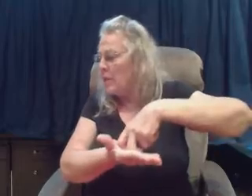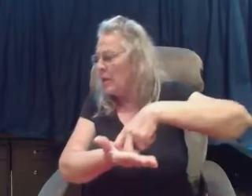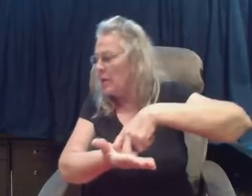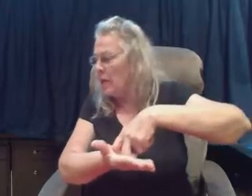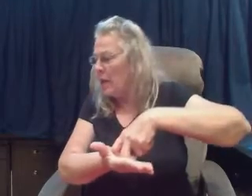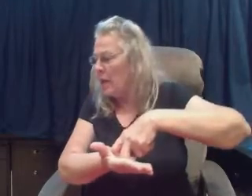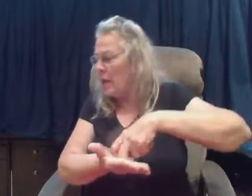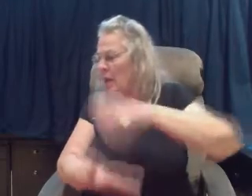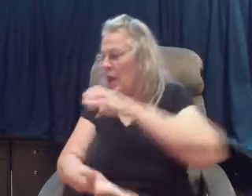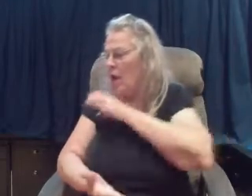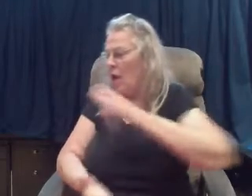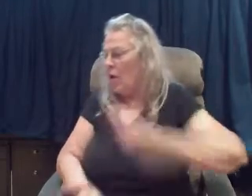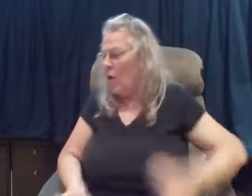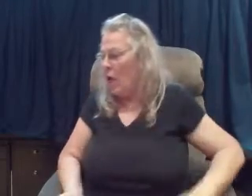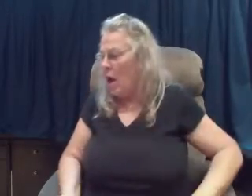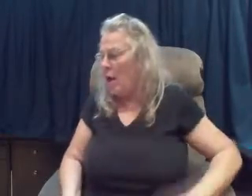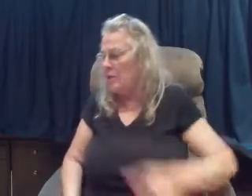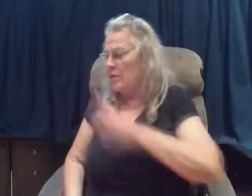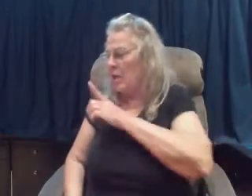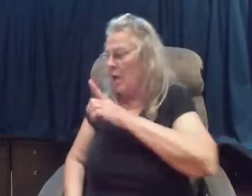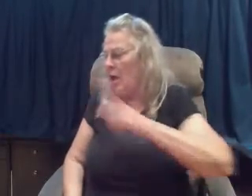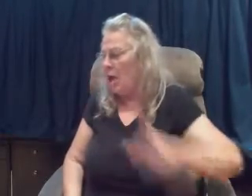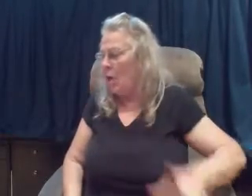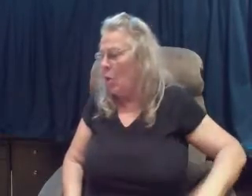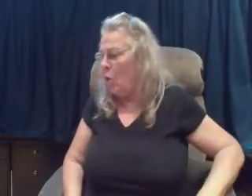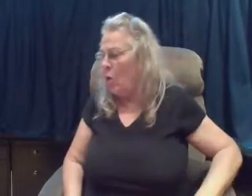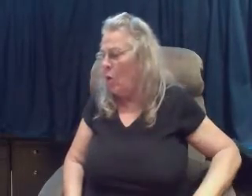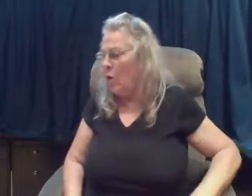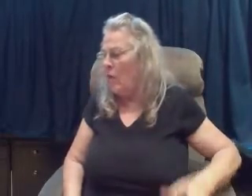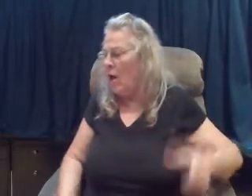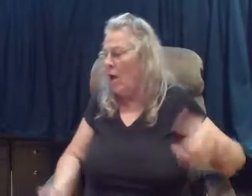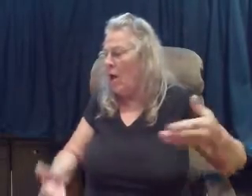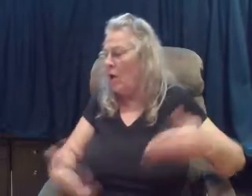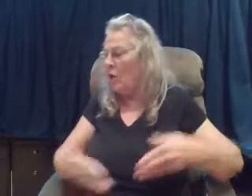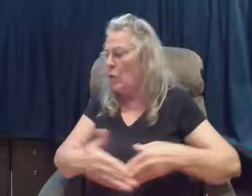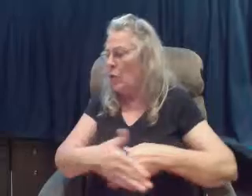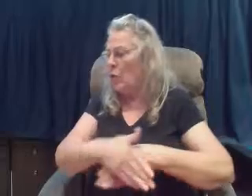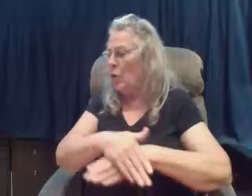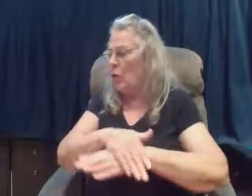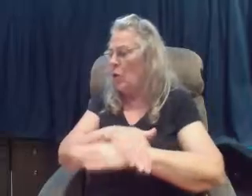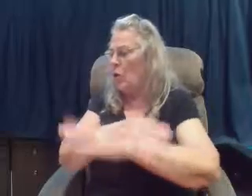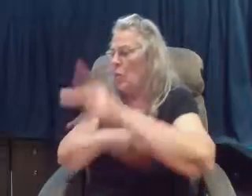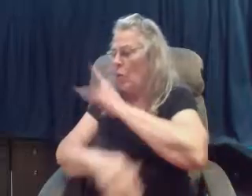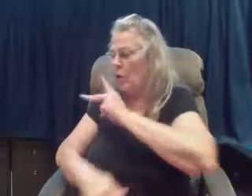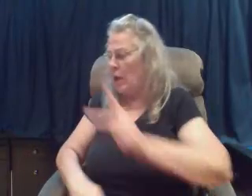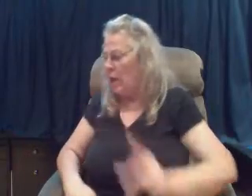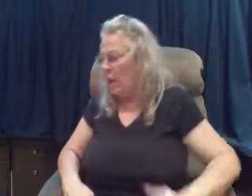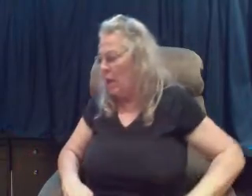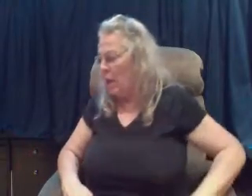bended knee Christ the Lord, the newborn